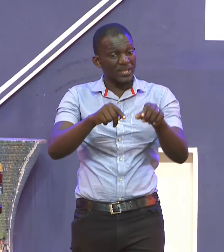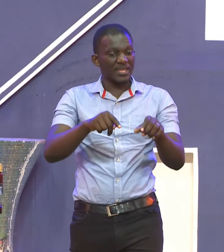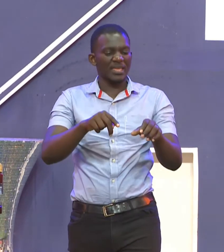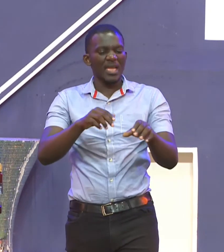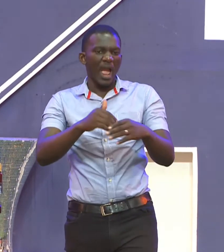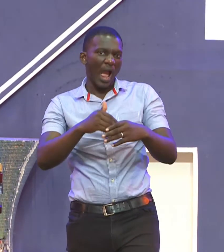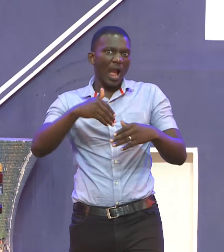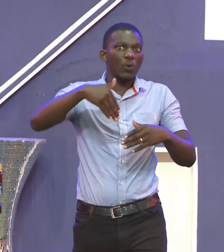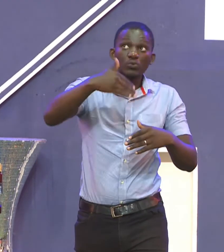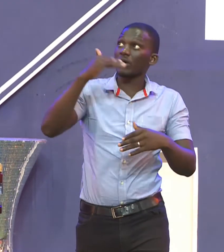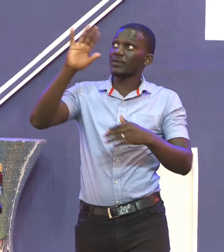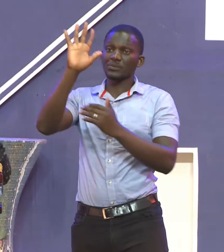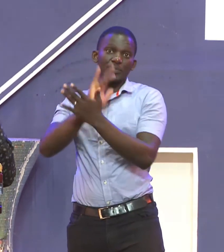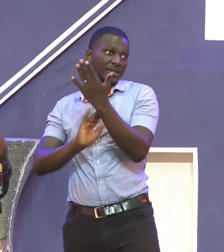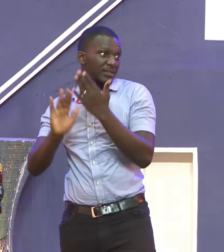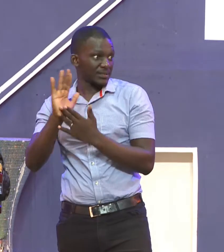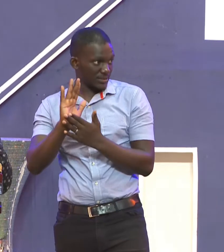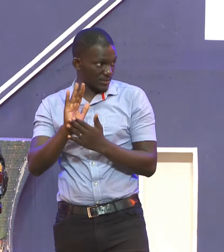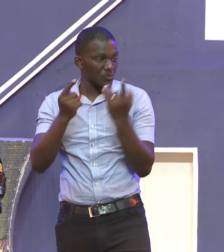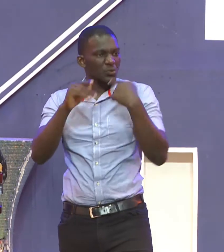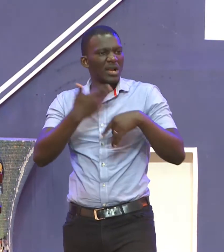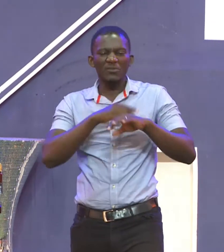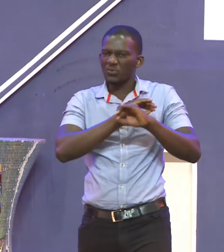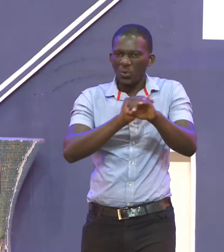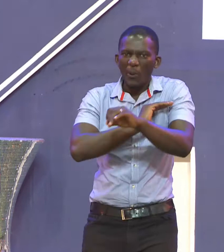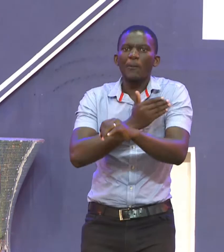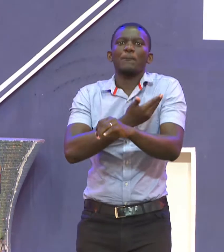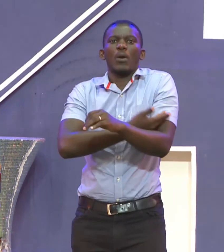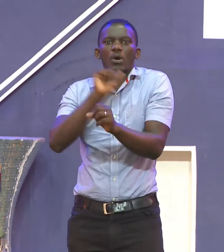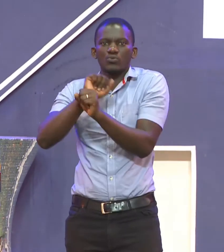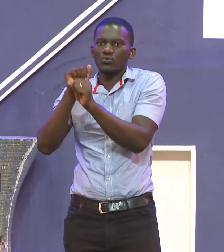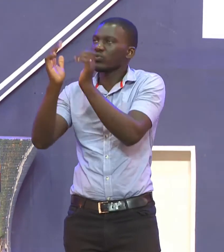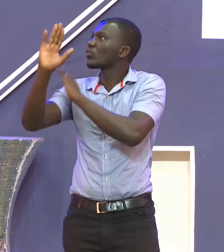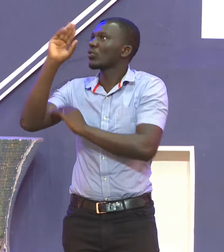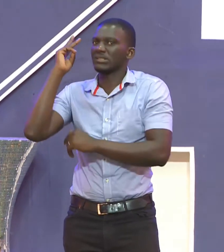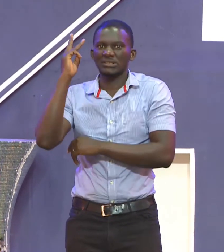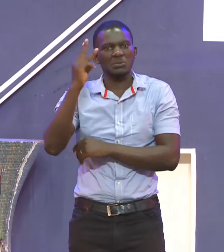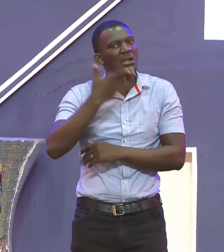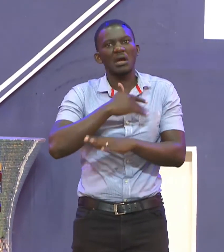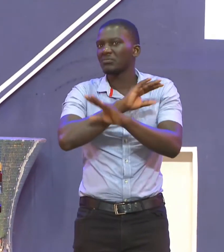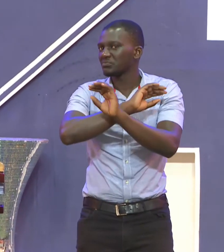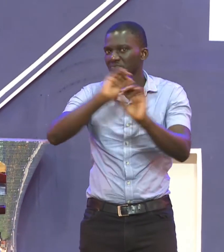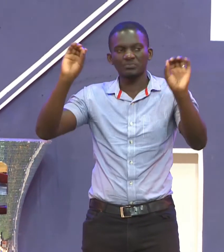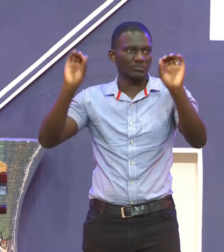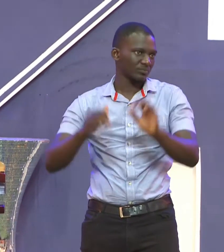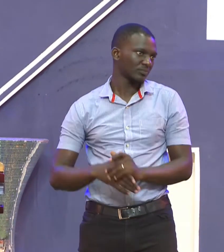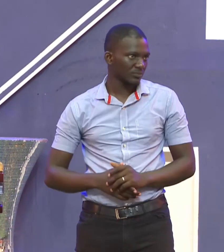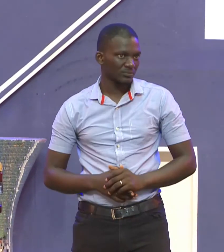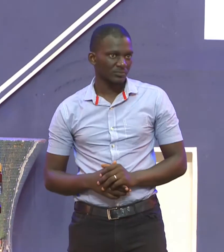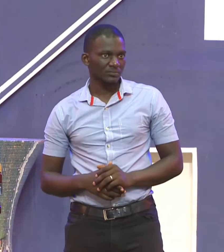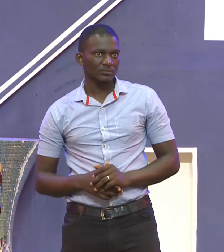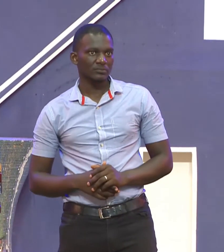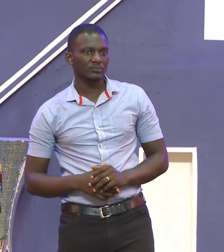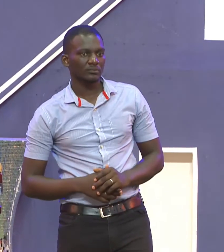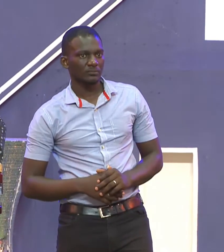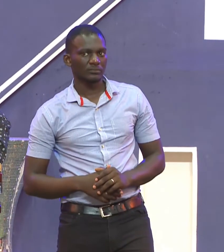are from away from his presence, tetulina busobozi bonna busobola kutuukiriza ekyo kyayagala tukole. We have no ability whatsoever to fulfill what